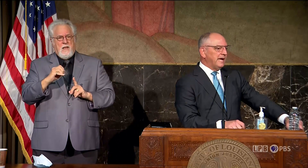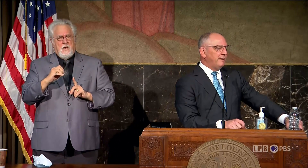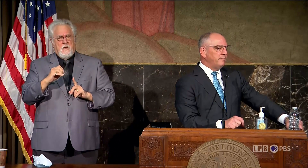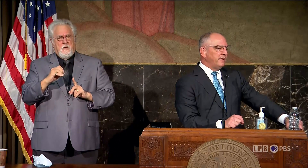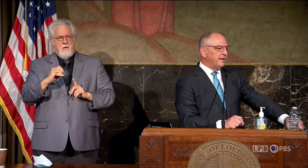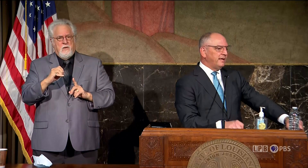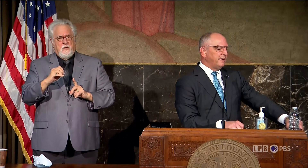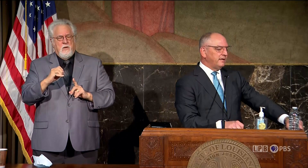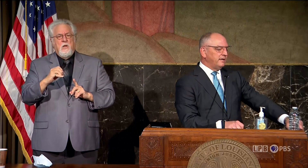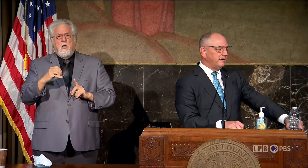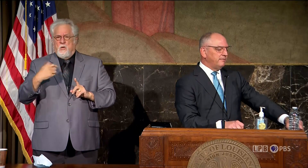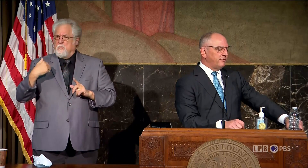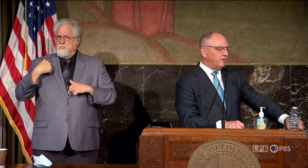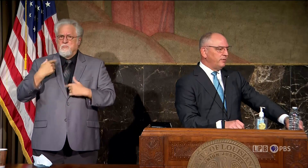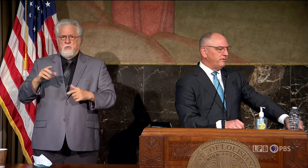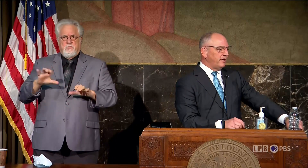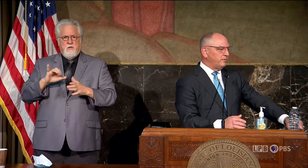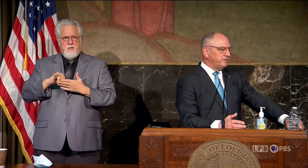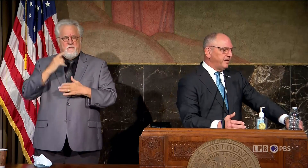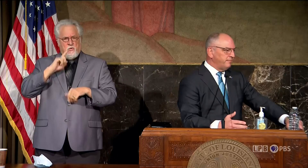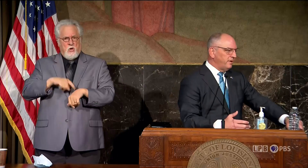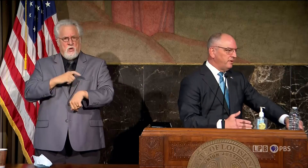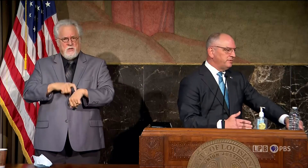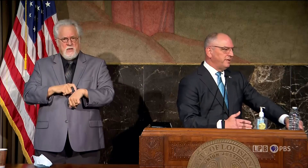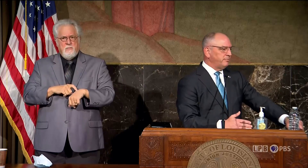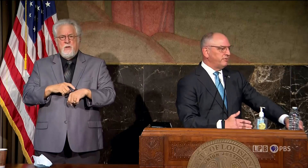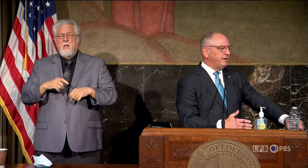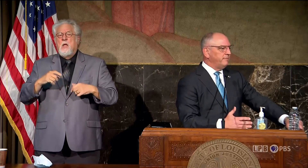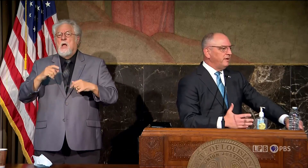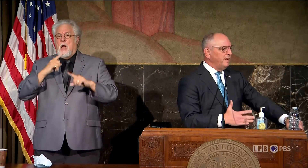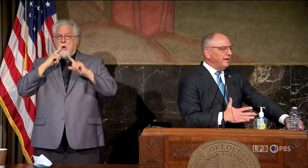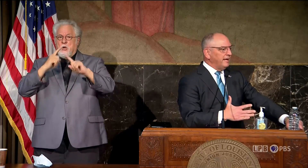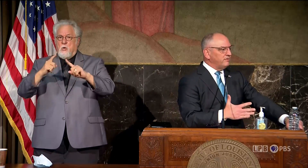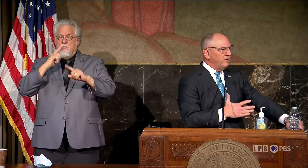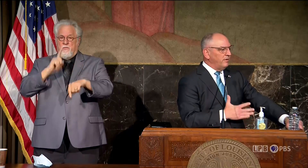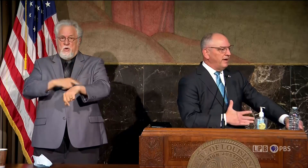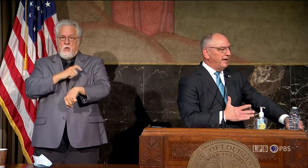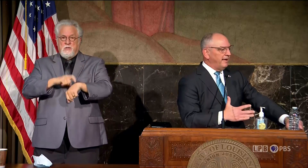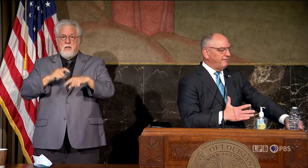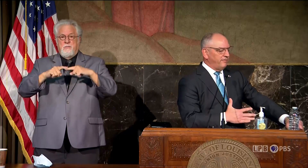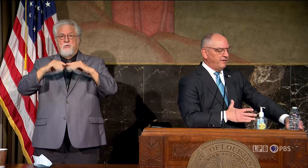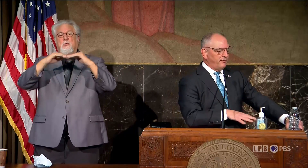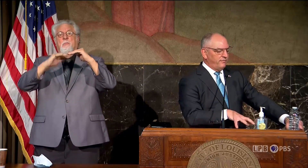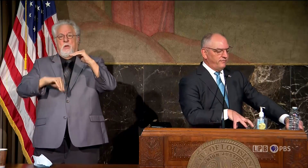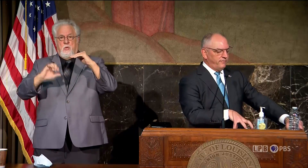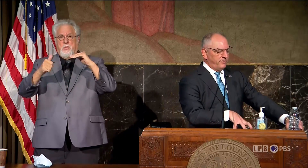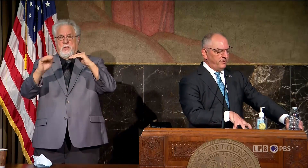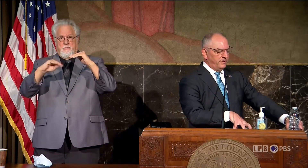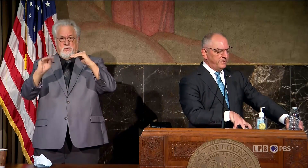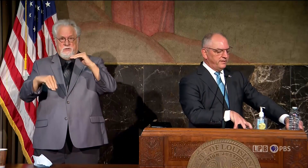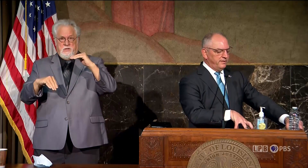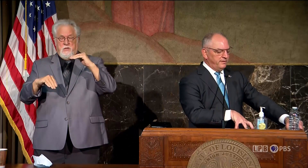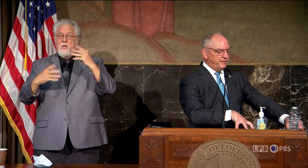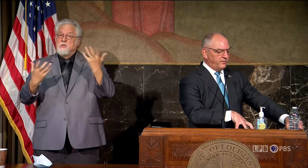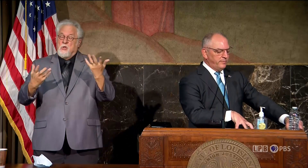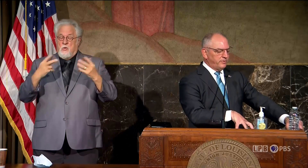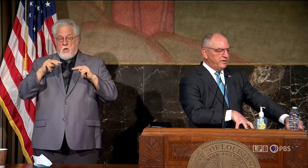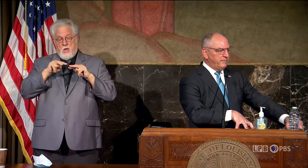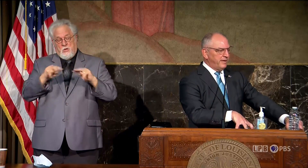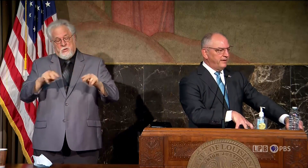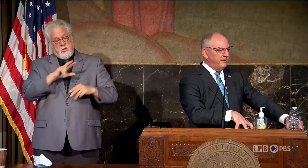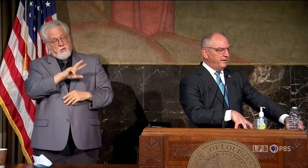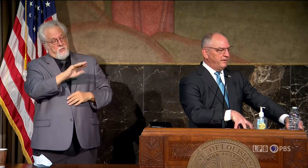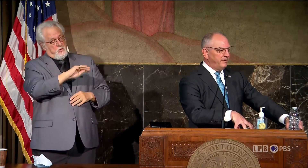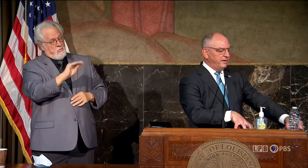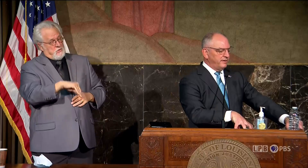long time in getting for Louisiana was to get below 10%. And so I've looked at the